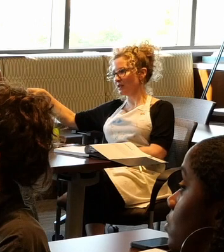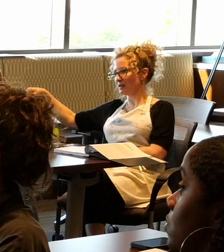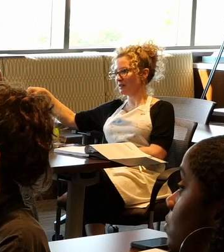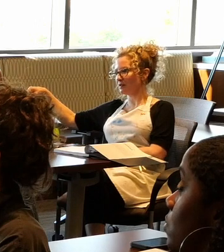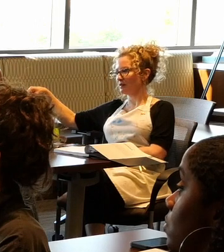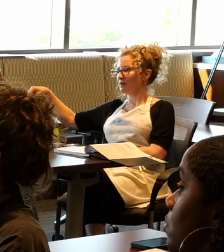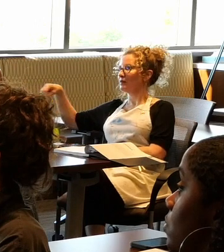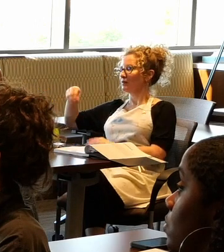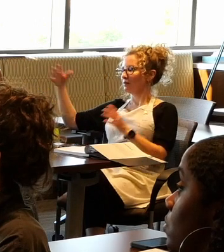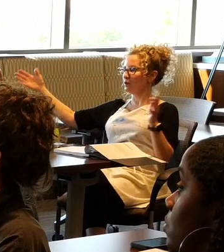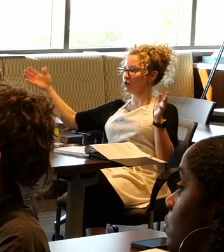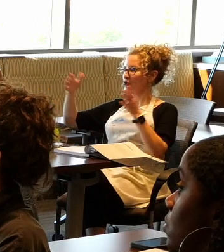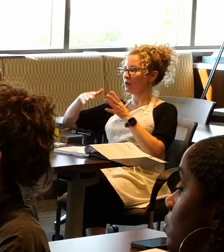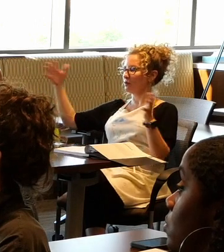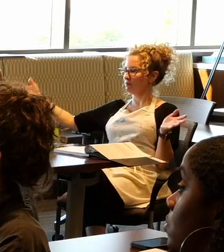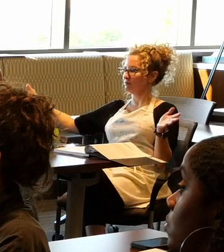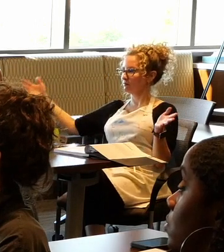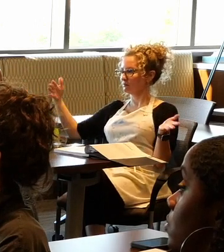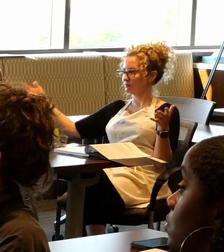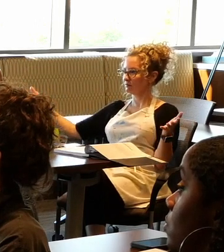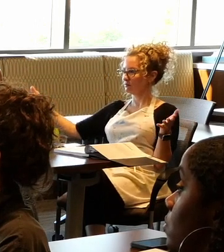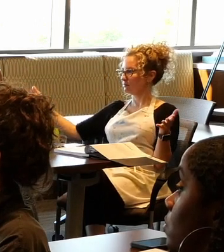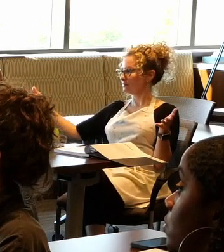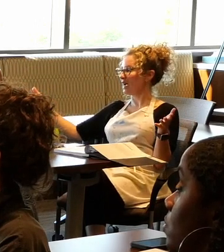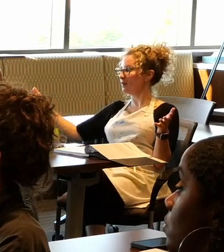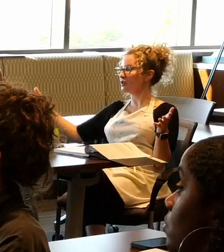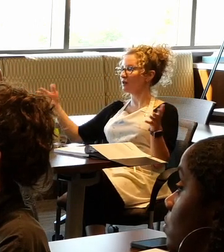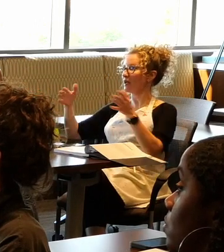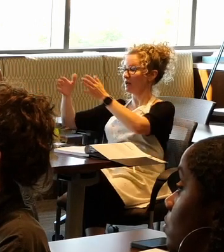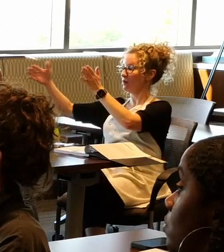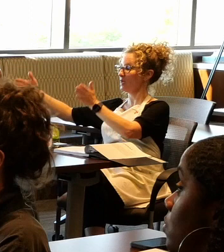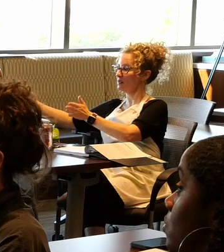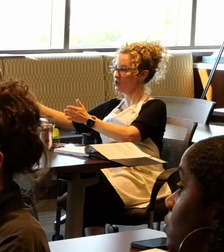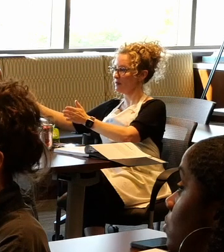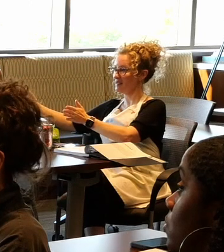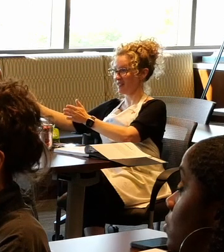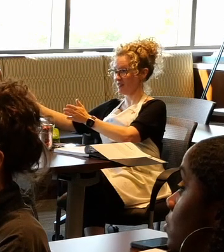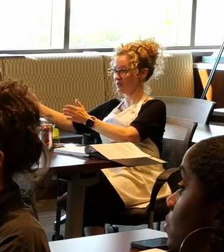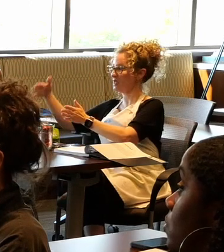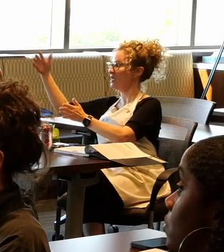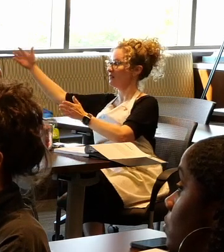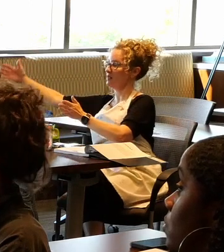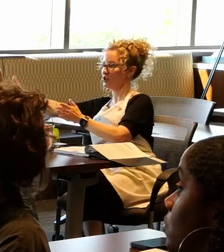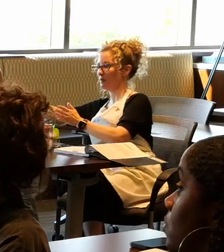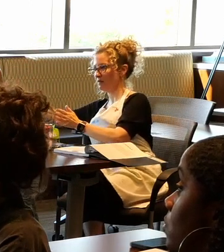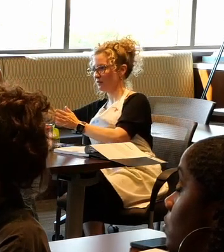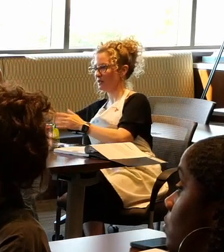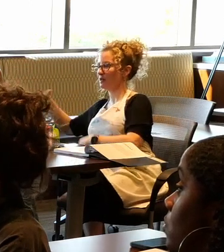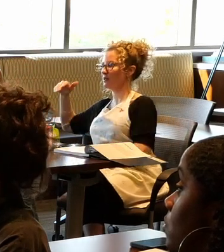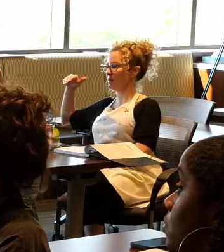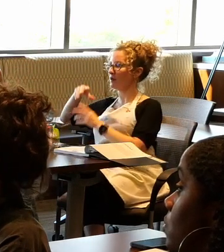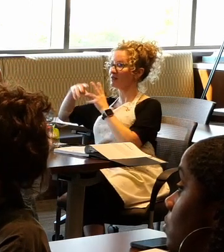launch that business, mm-hmm. you could show how much, like, okay, this year I made $10,000, yeah. next year I